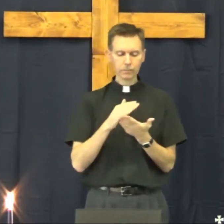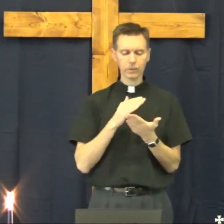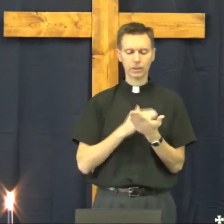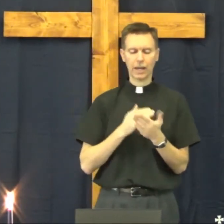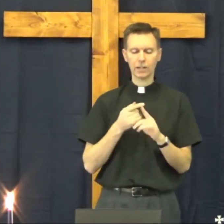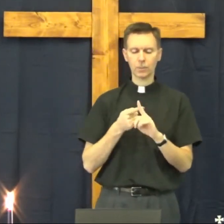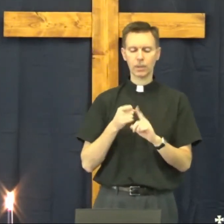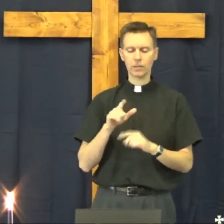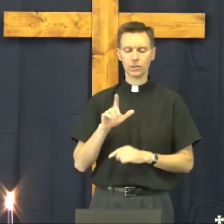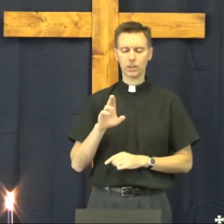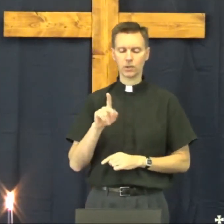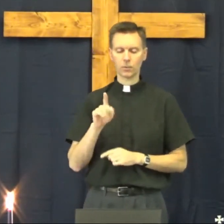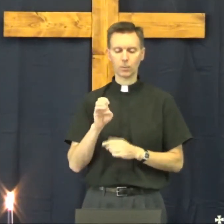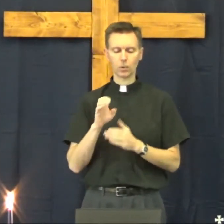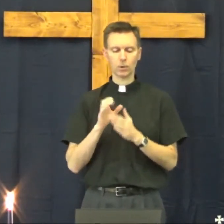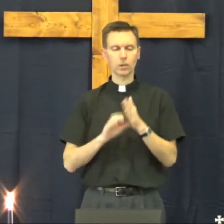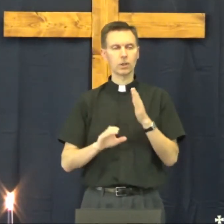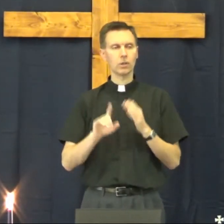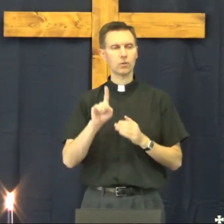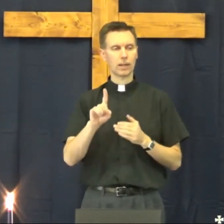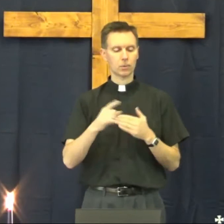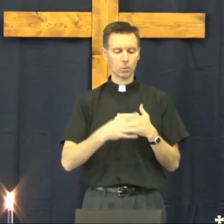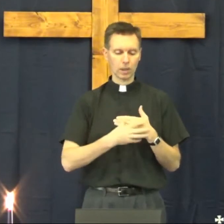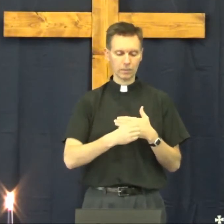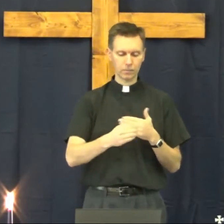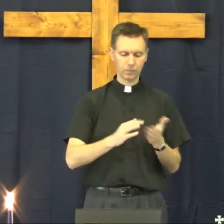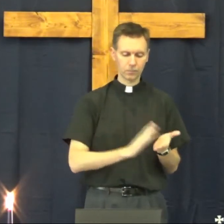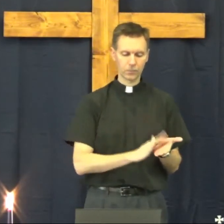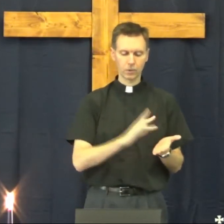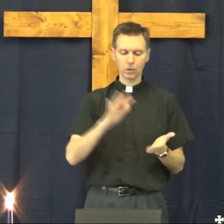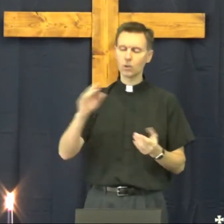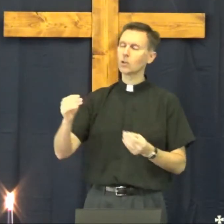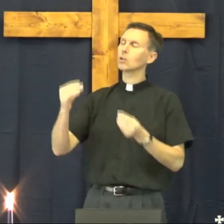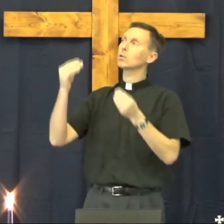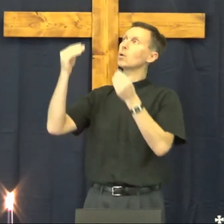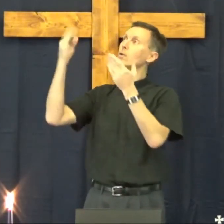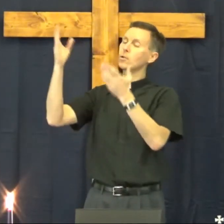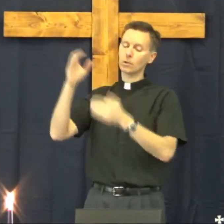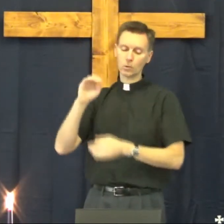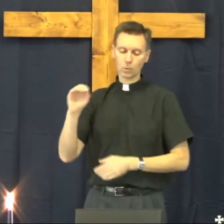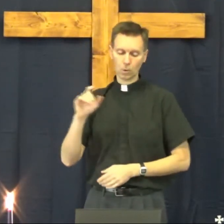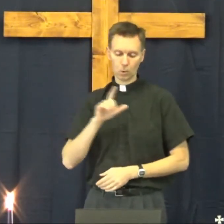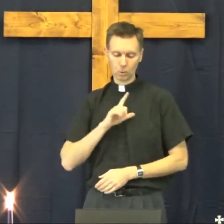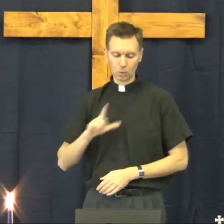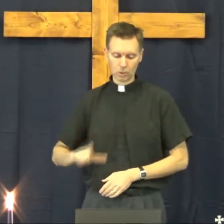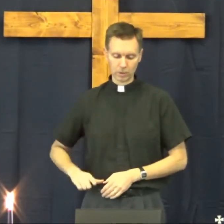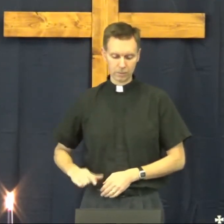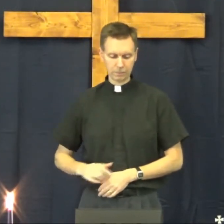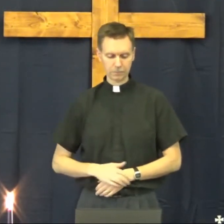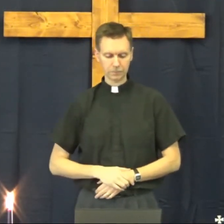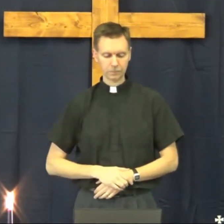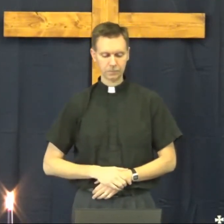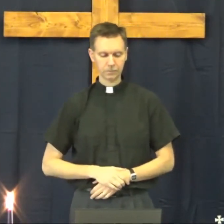The gospel lesson is from Luke chapter 1. Glory to you, O Lord.